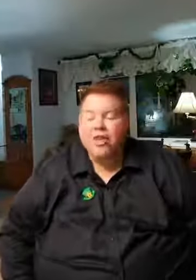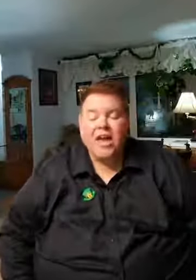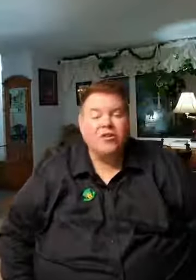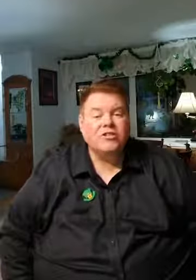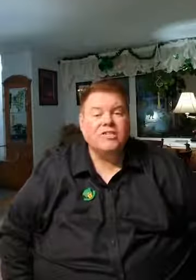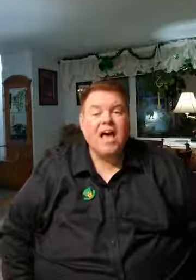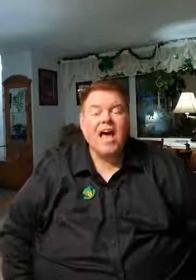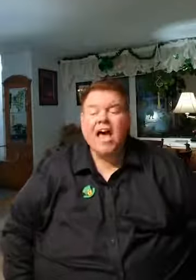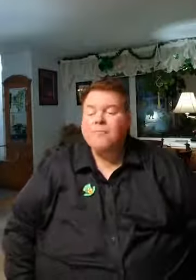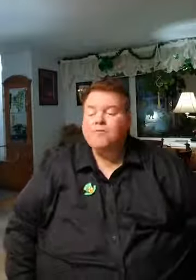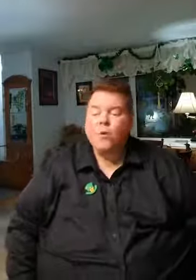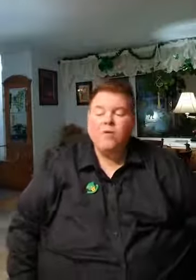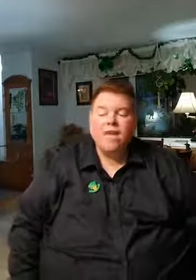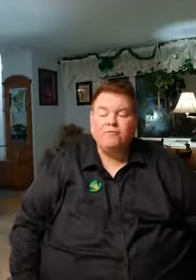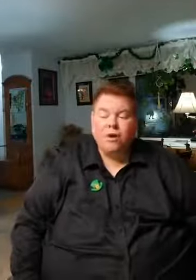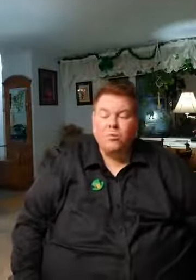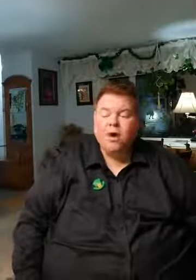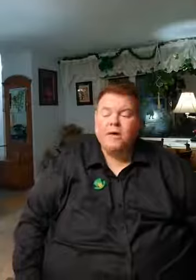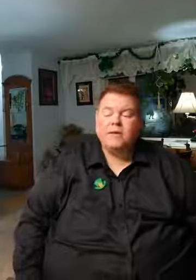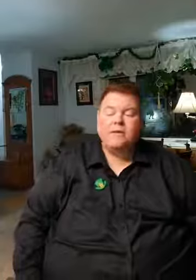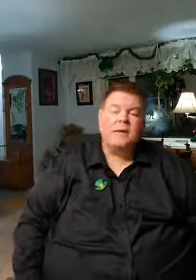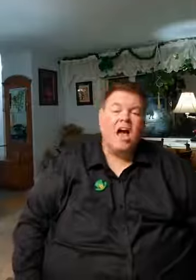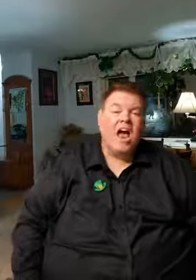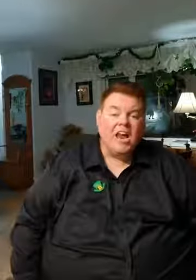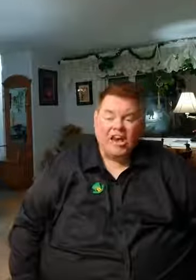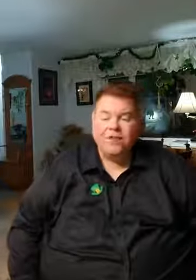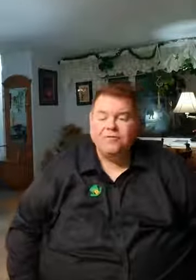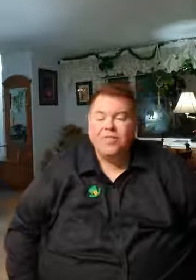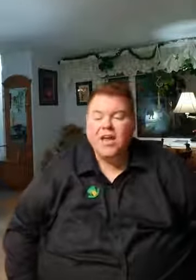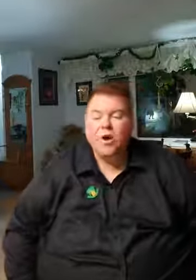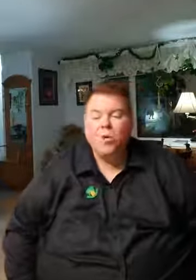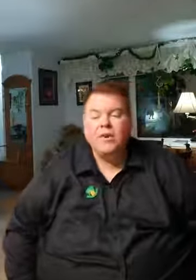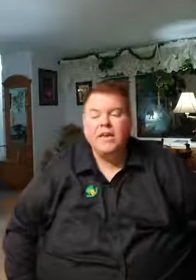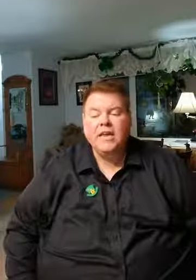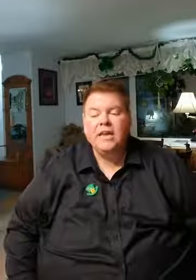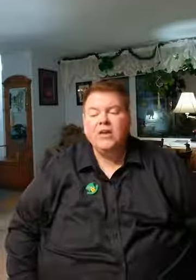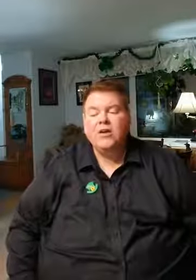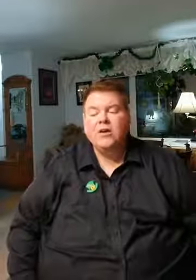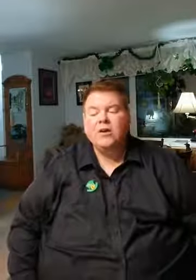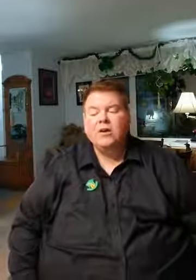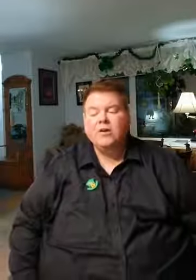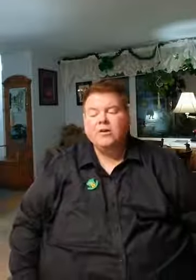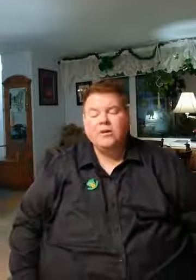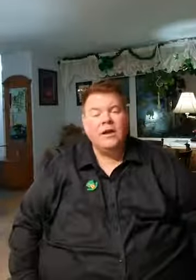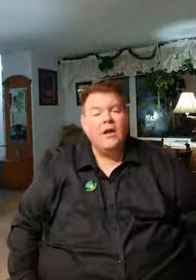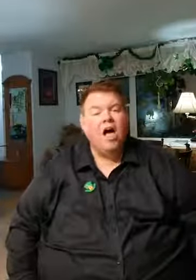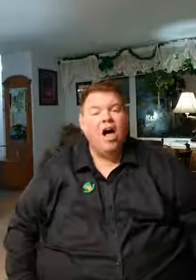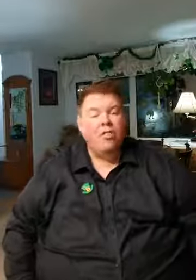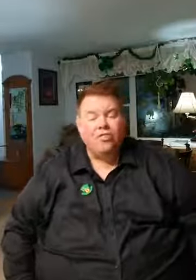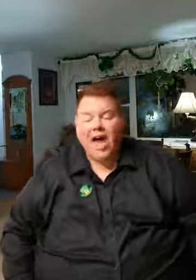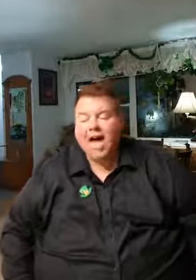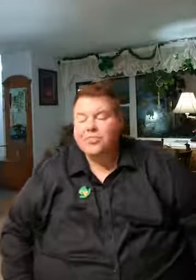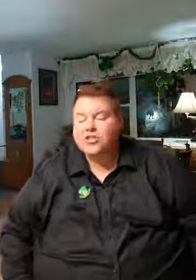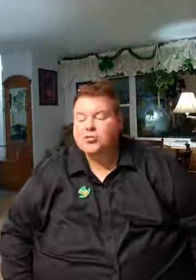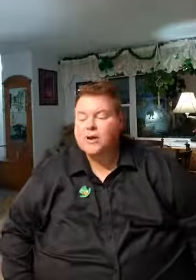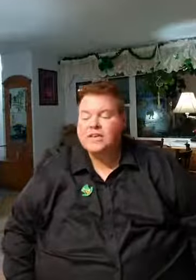There's a time for everyone if they only learn that the